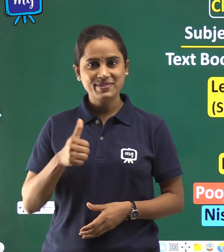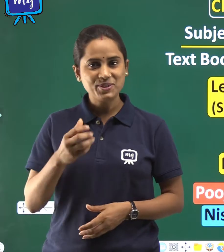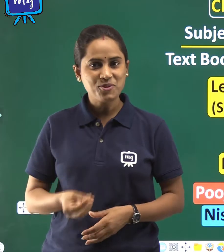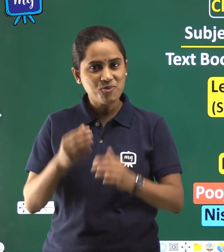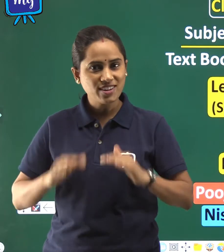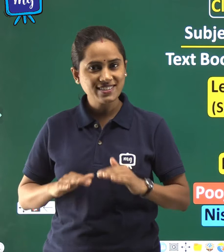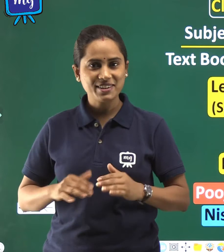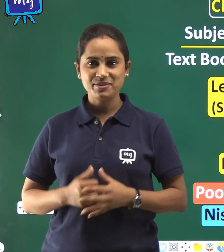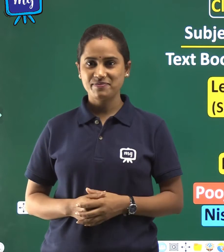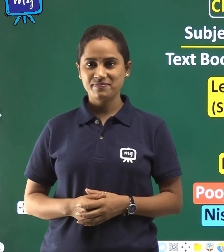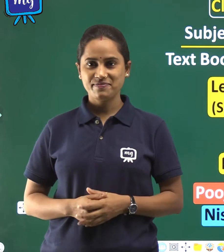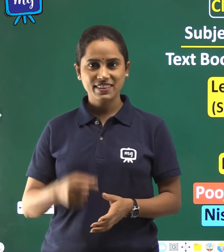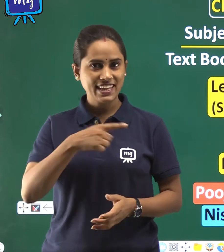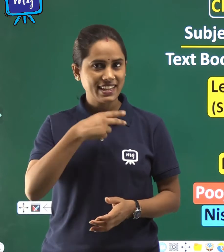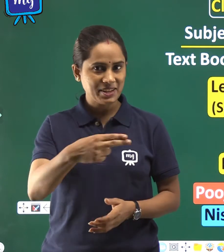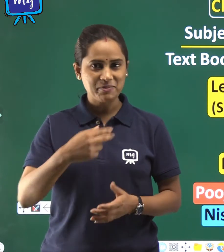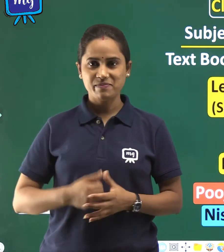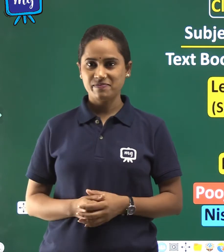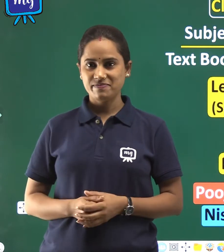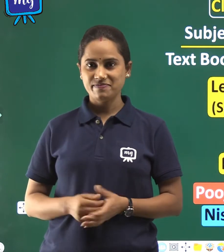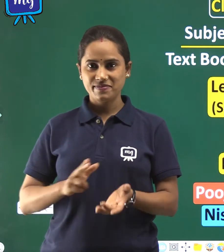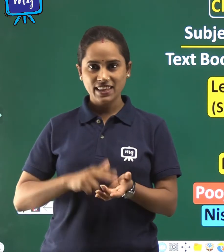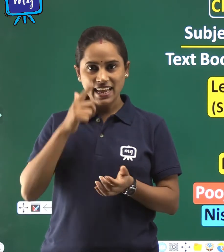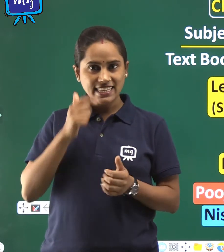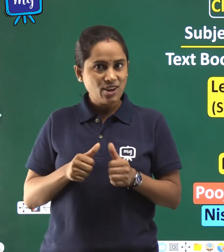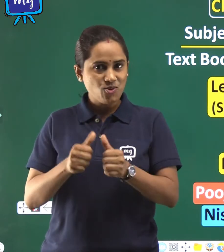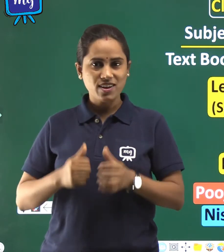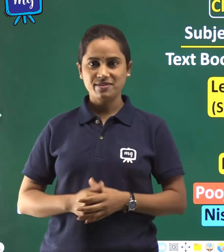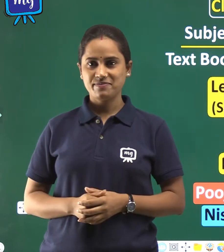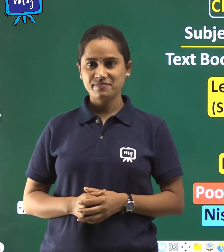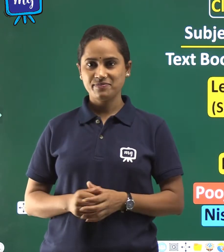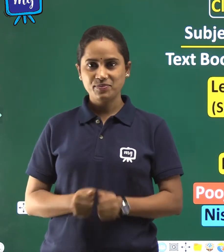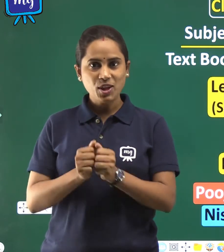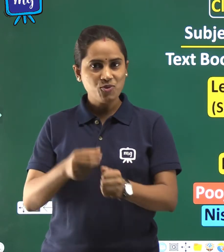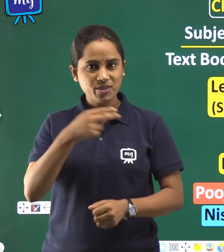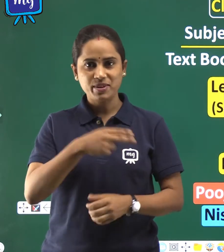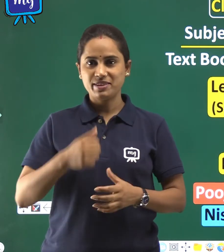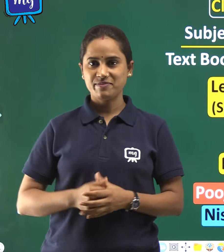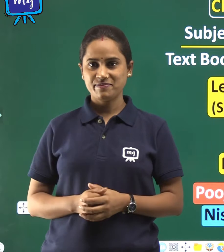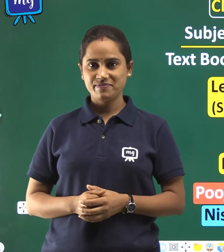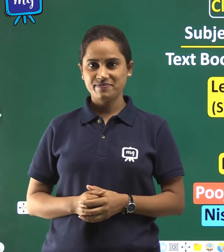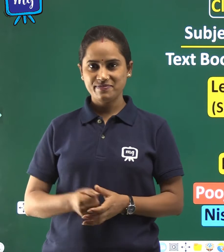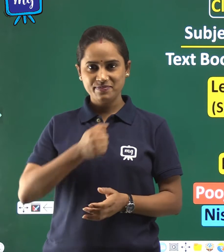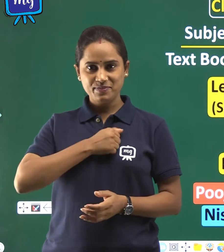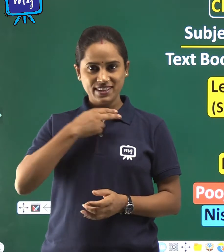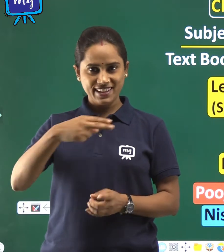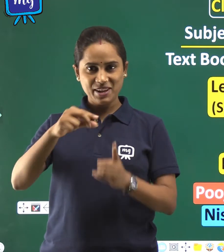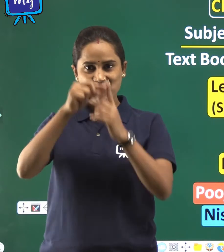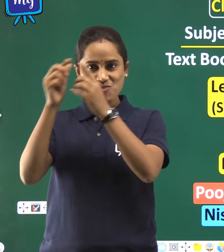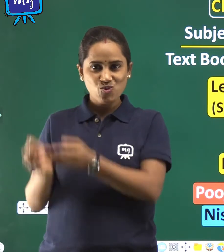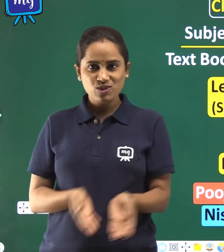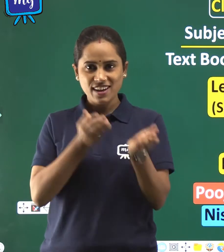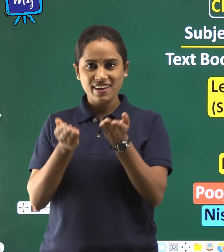Good morning, children. I am Nishi Arora. With me, Pooja Pareva.